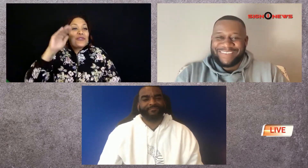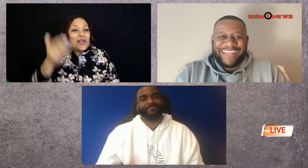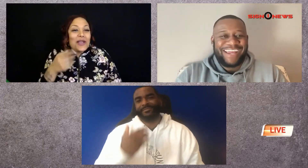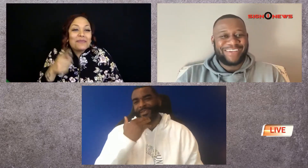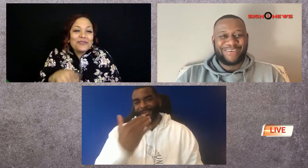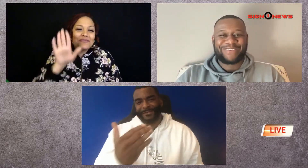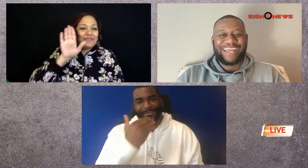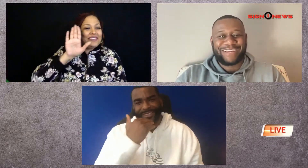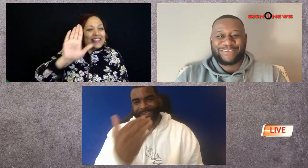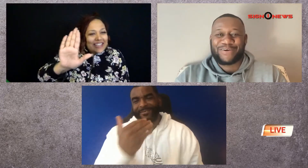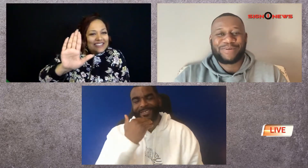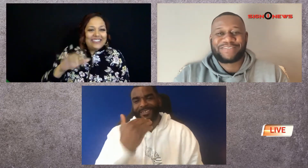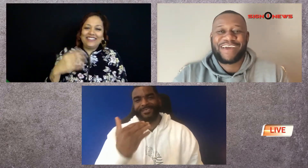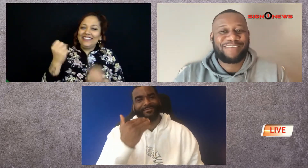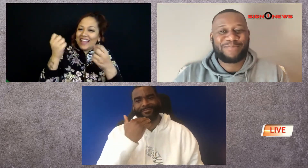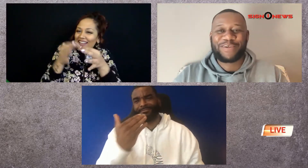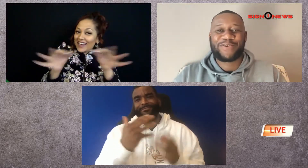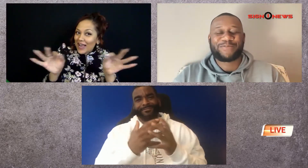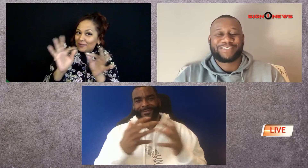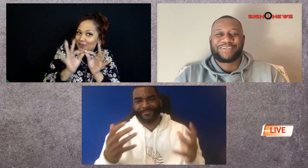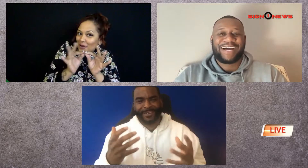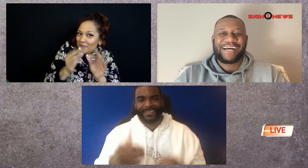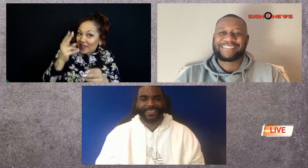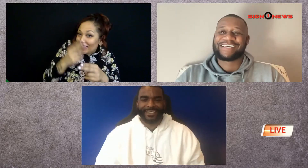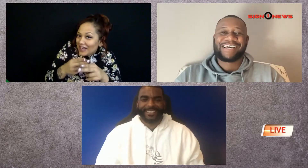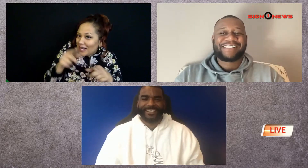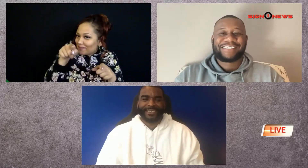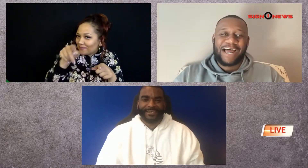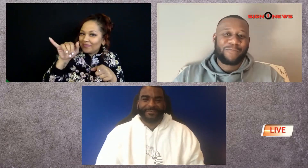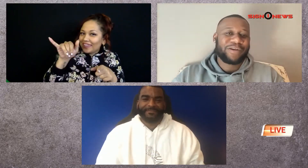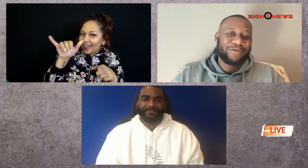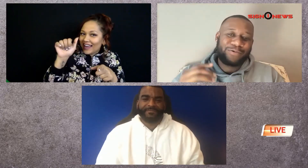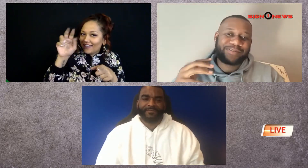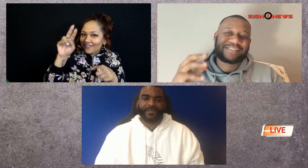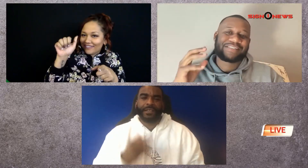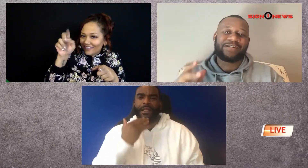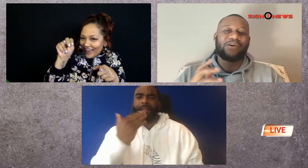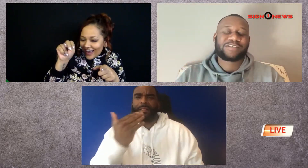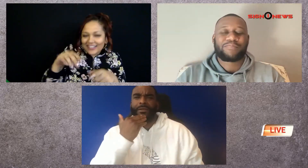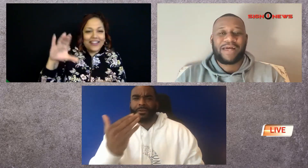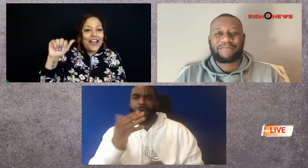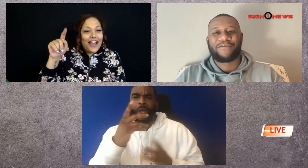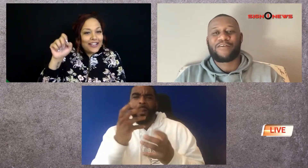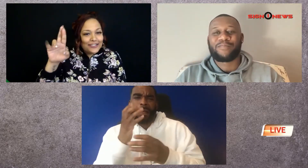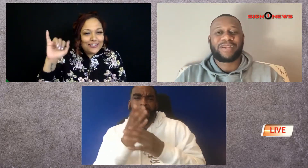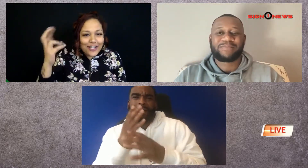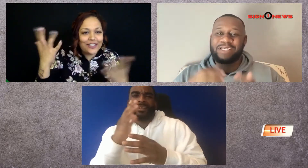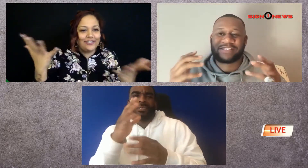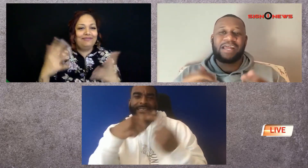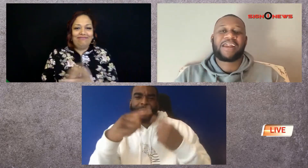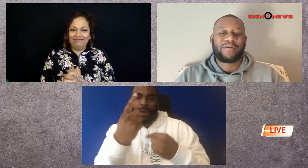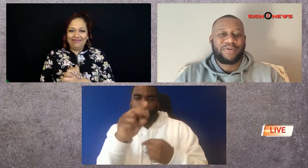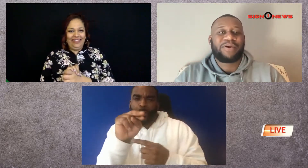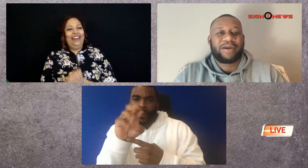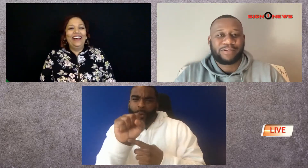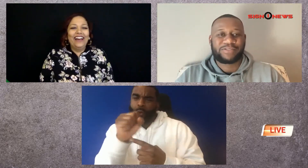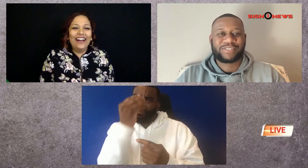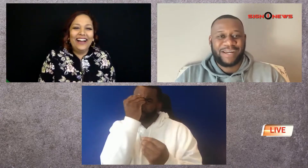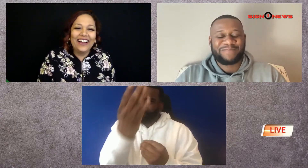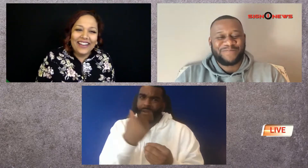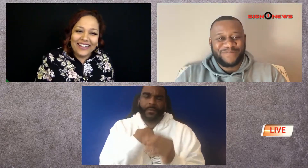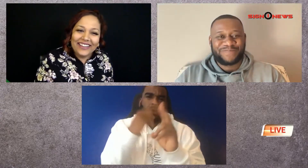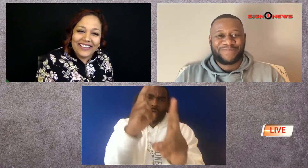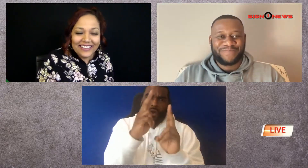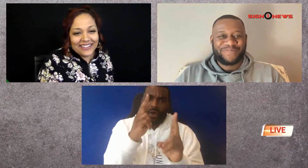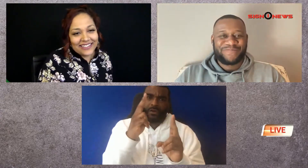Welcome. Thank you. Thank you so much for having me on with you guys. Sign1News, this is an awesome platform, and it's an honor to be here with you